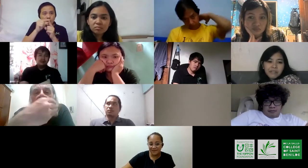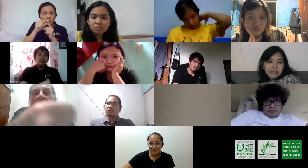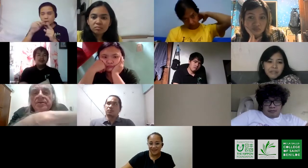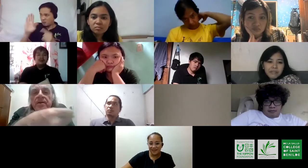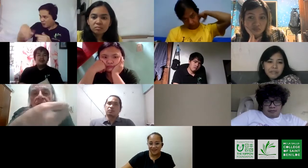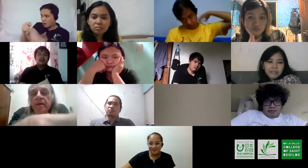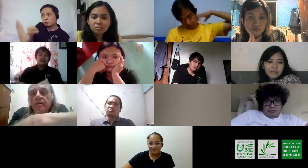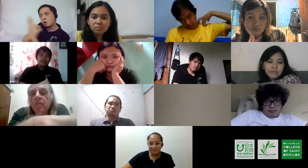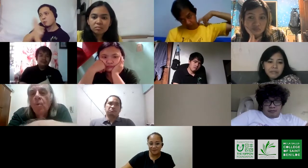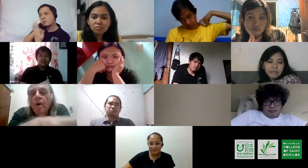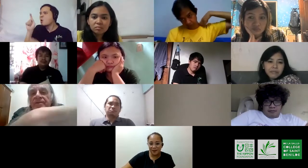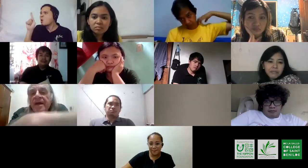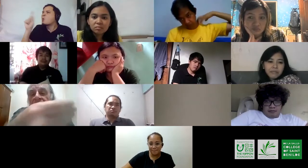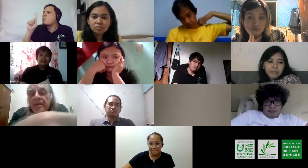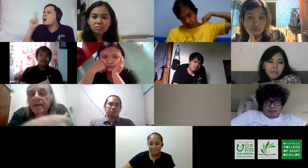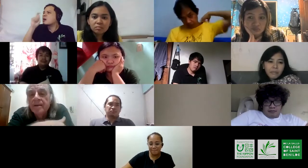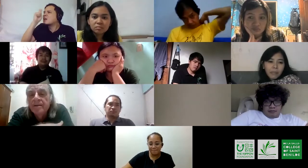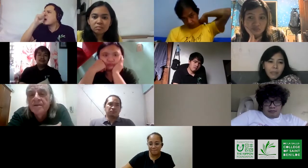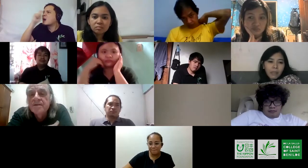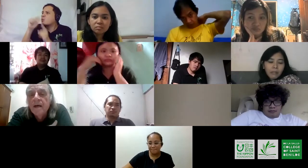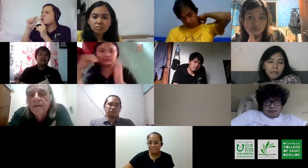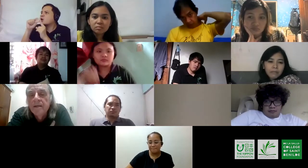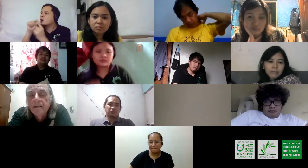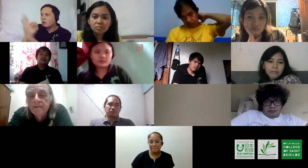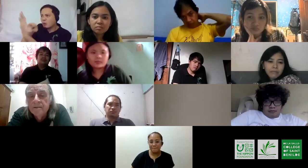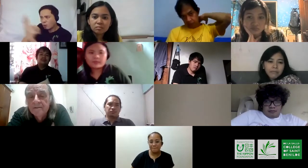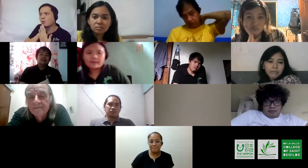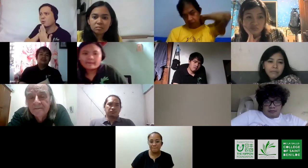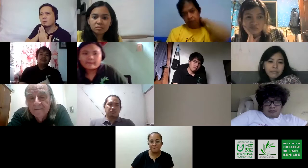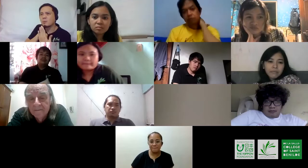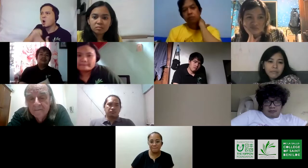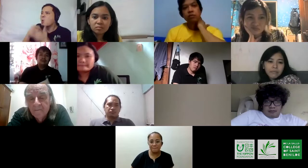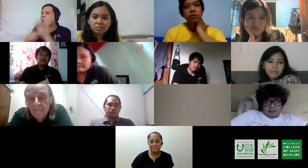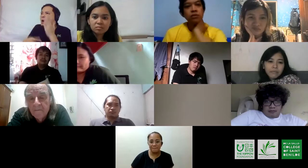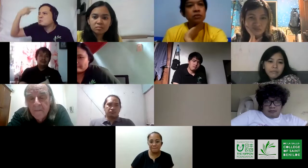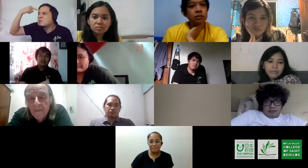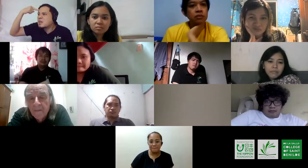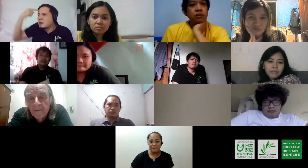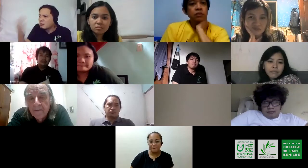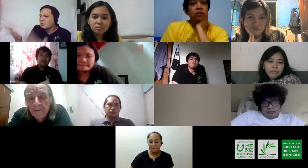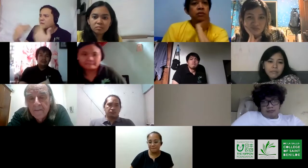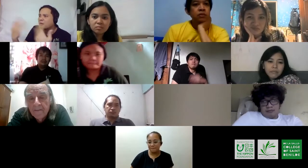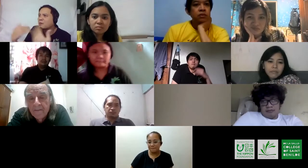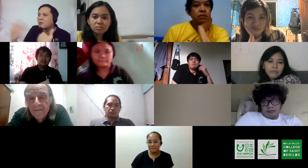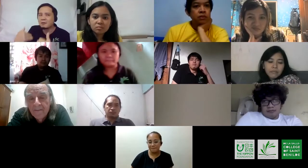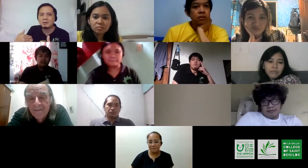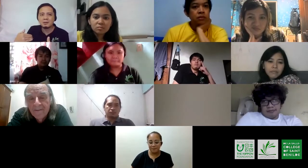If you ask them what they think the sign is,